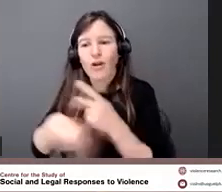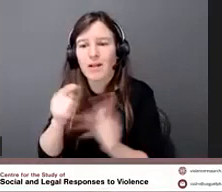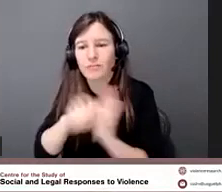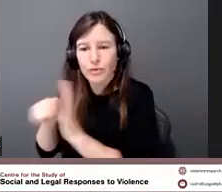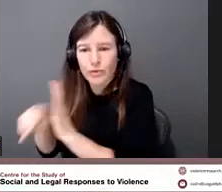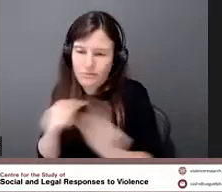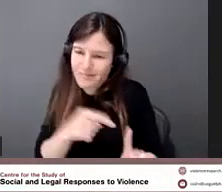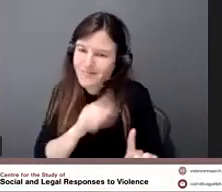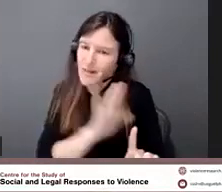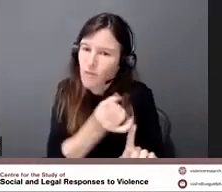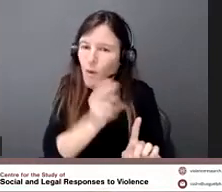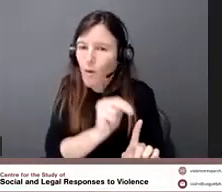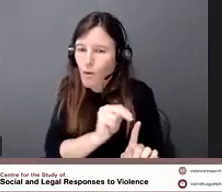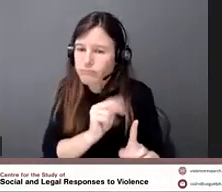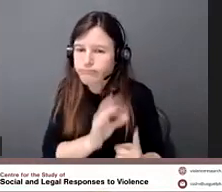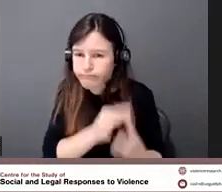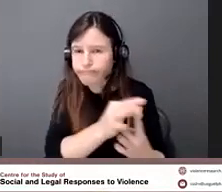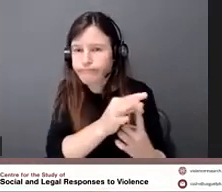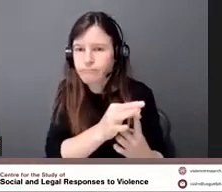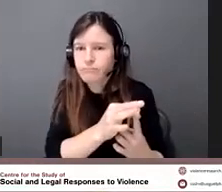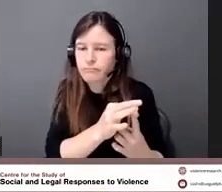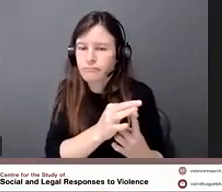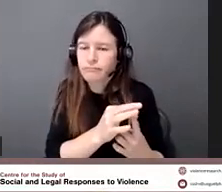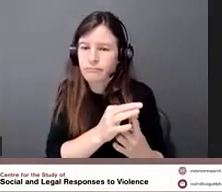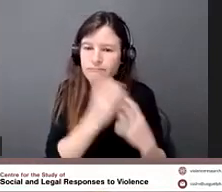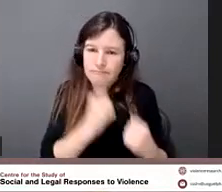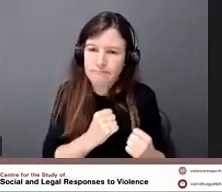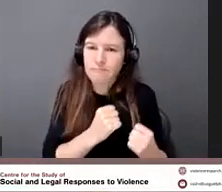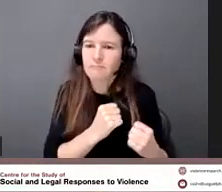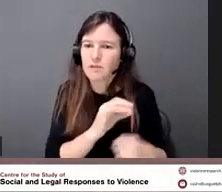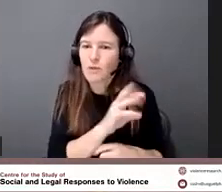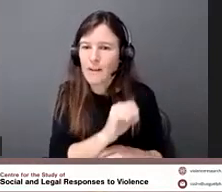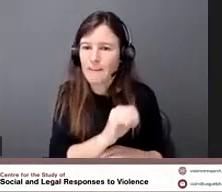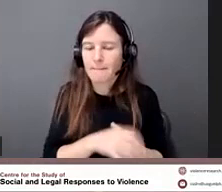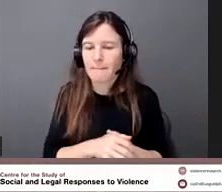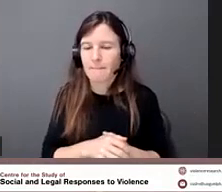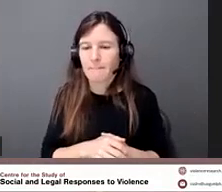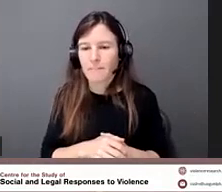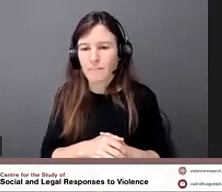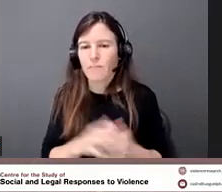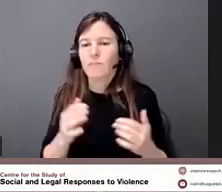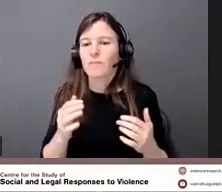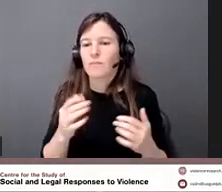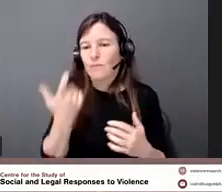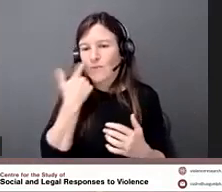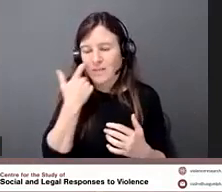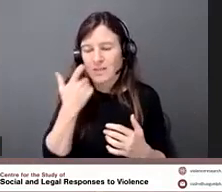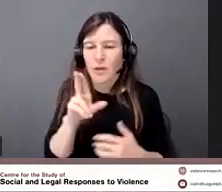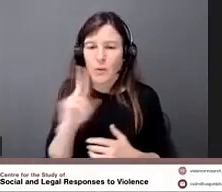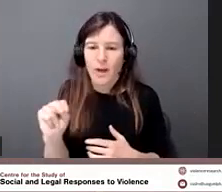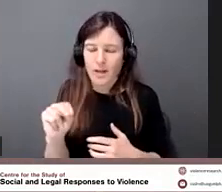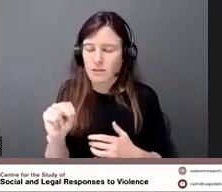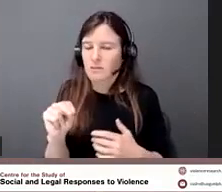have been identified in a recently released statistical framework for identifying femicide released by the United